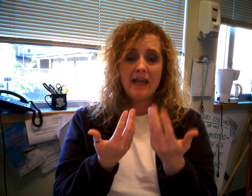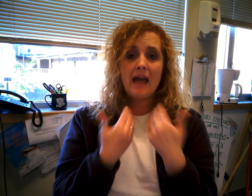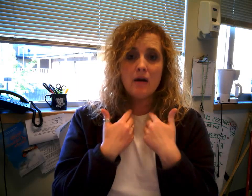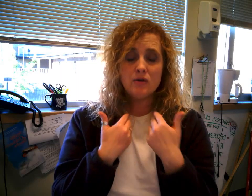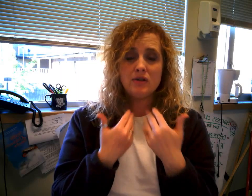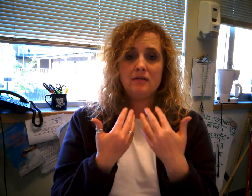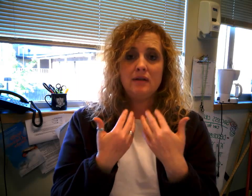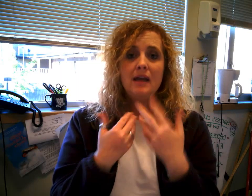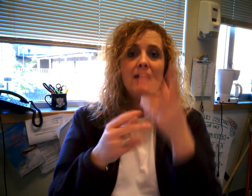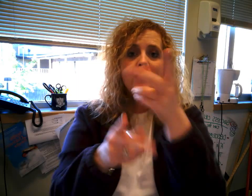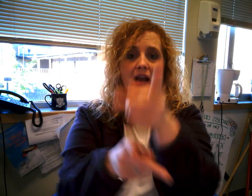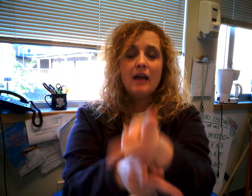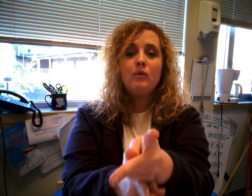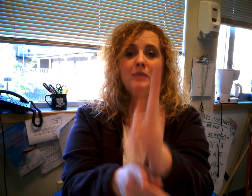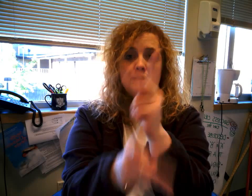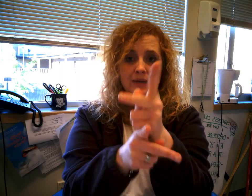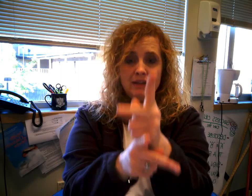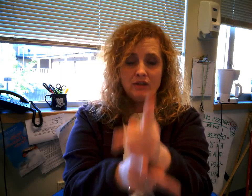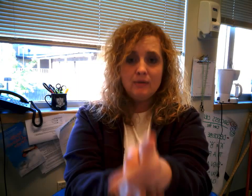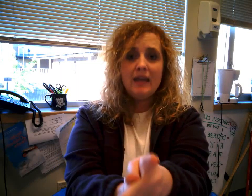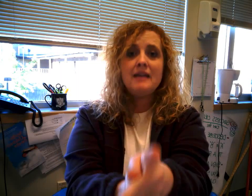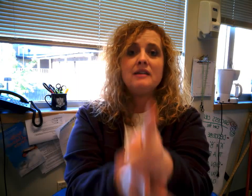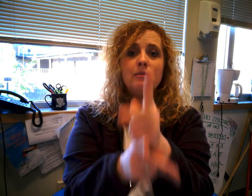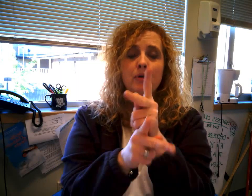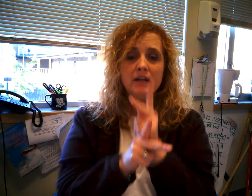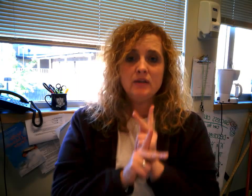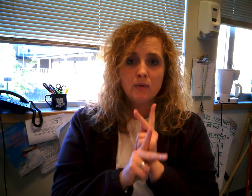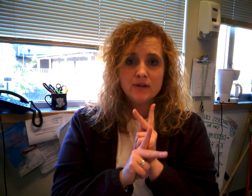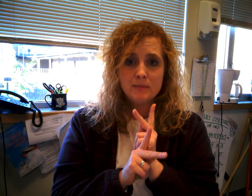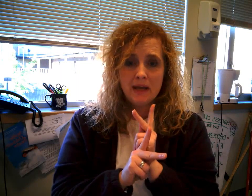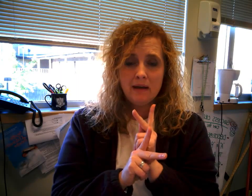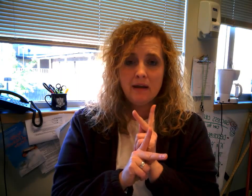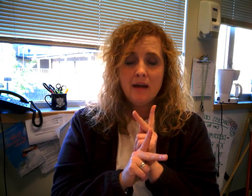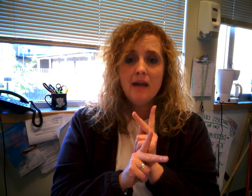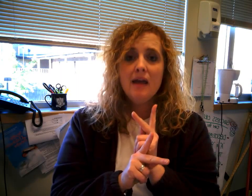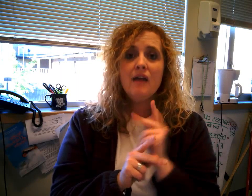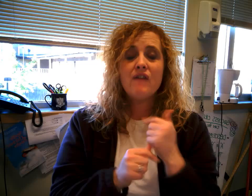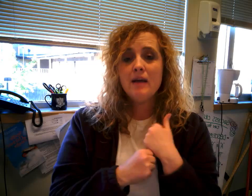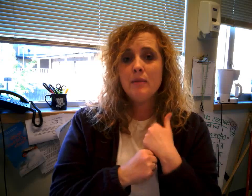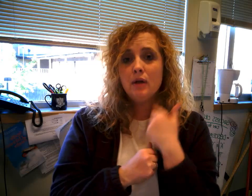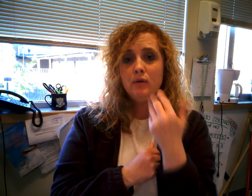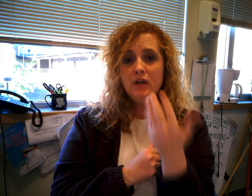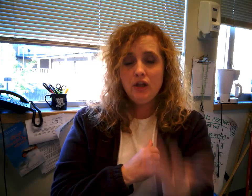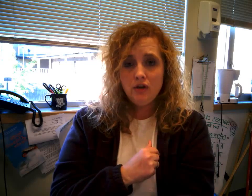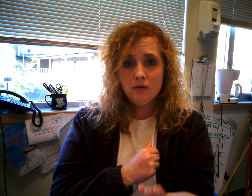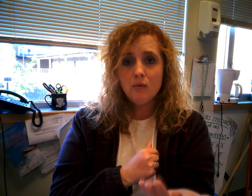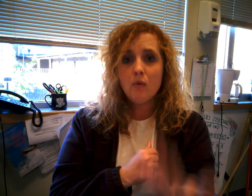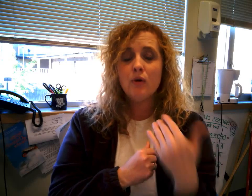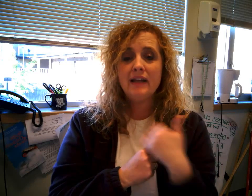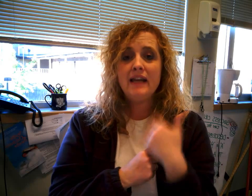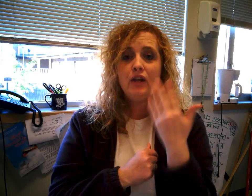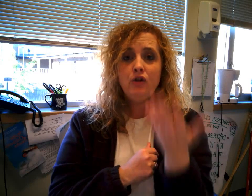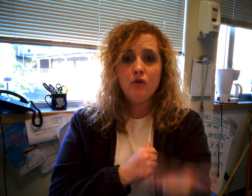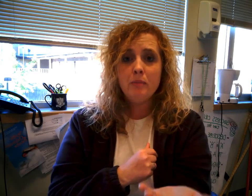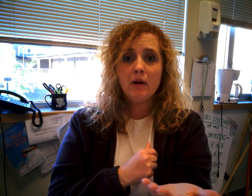your chin. Liar. You would probably want to add a person marker, so liar or